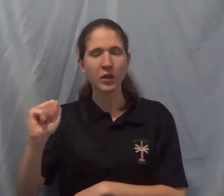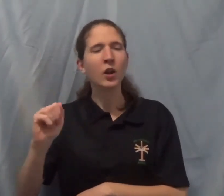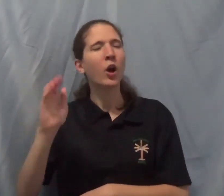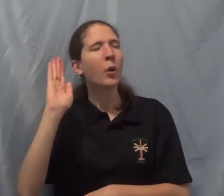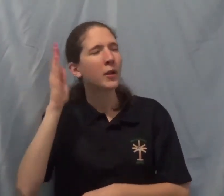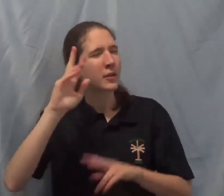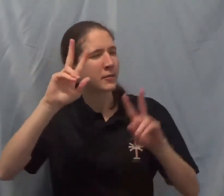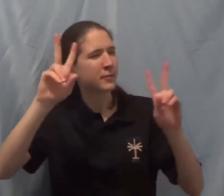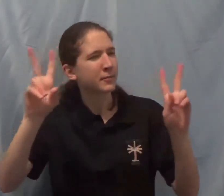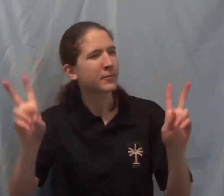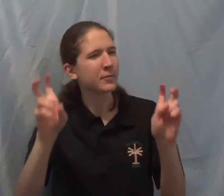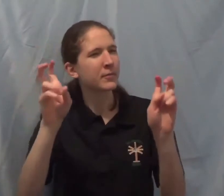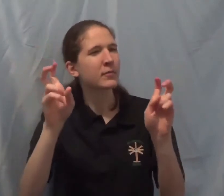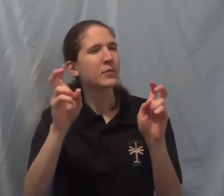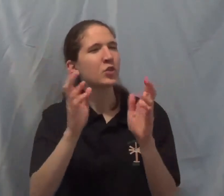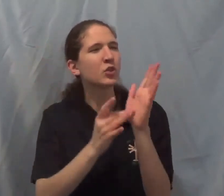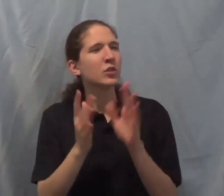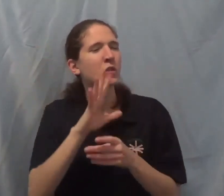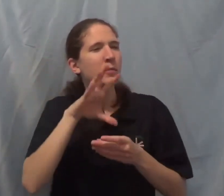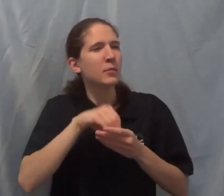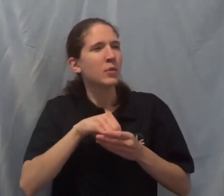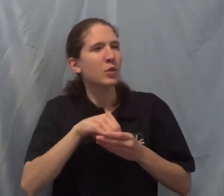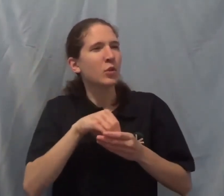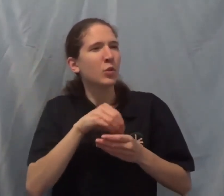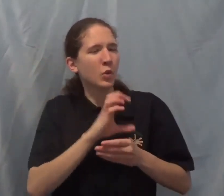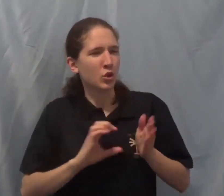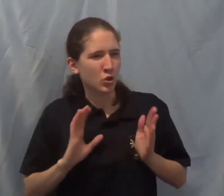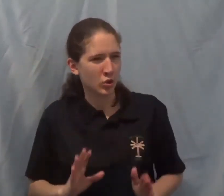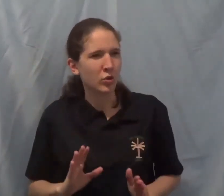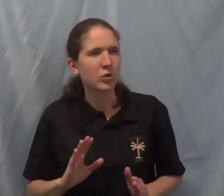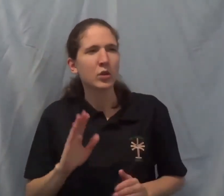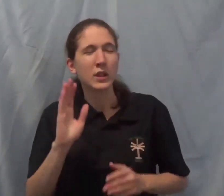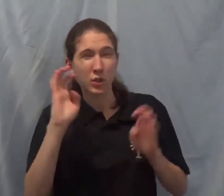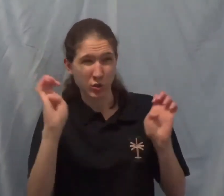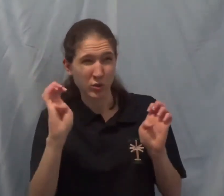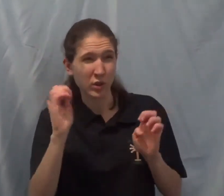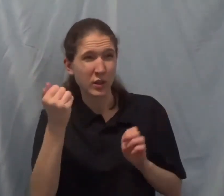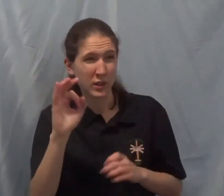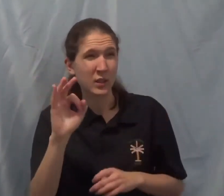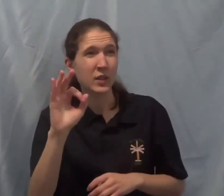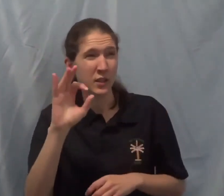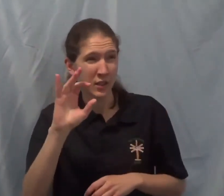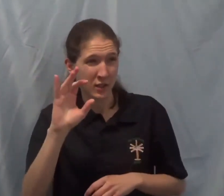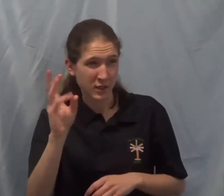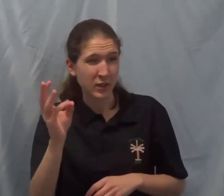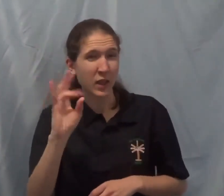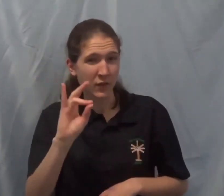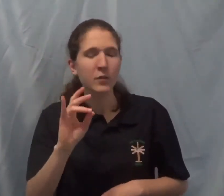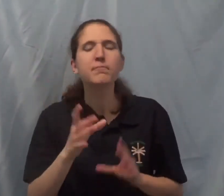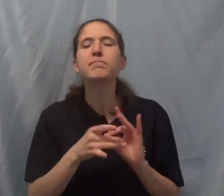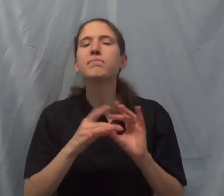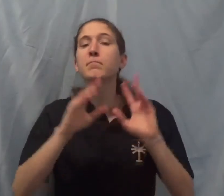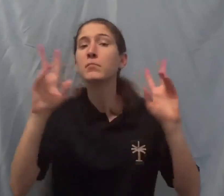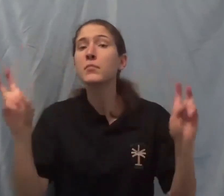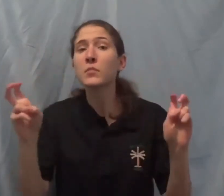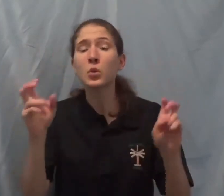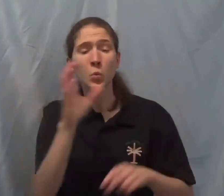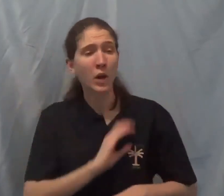1967. Christ is alive. This is the great truth which fills our faith with meaning. Jesus, who died on the cross,